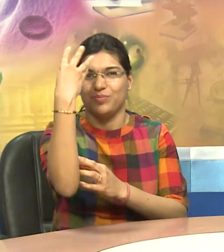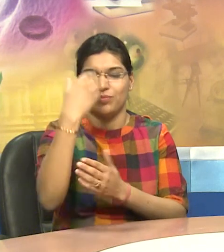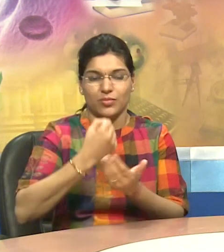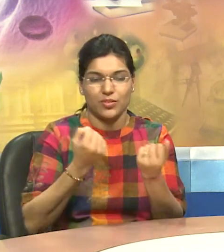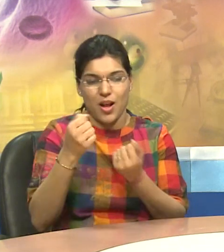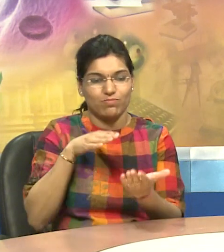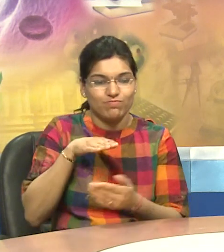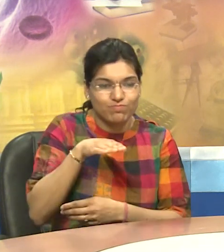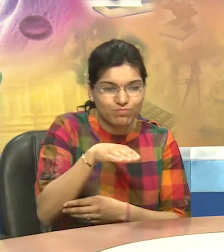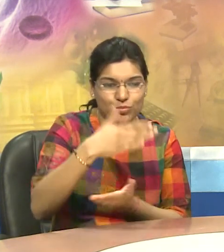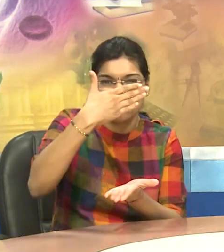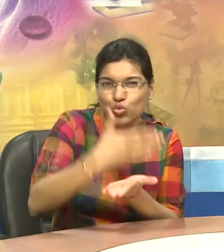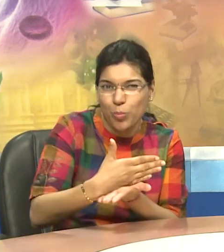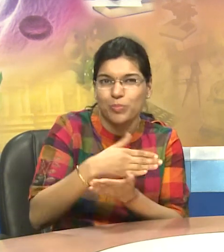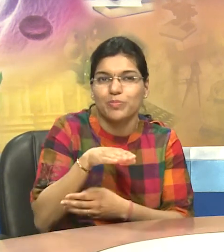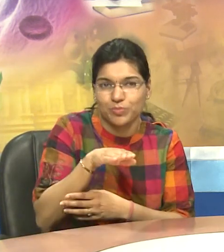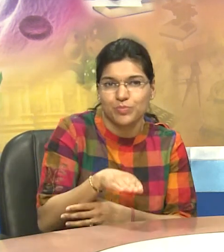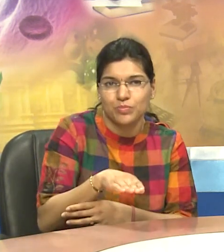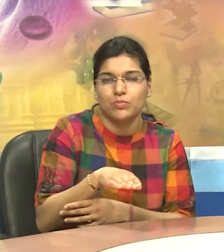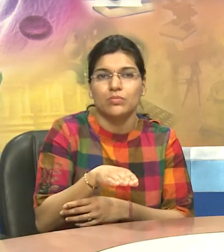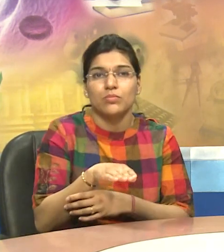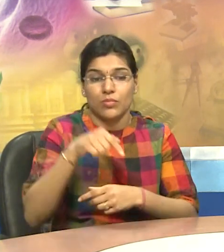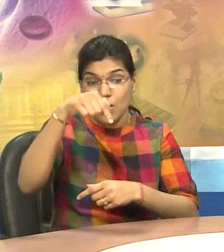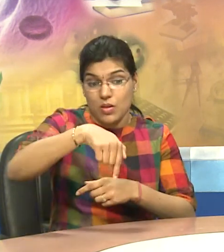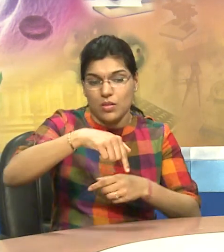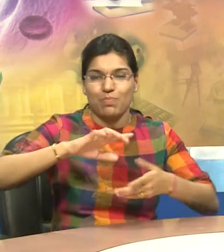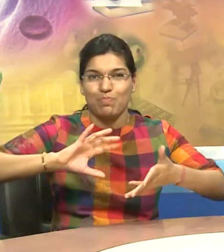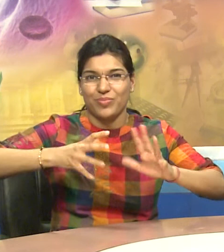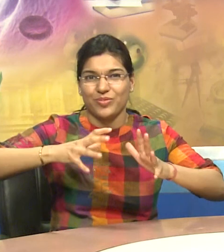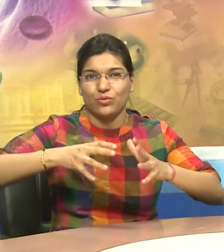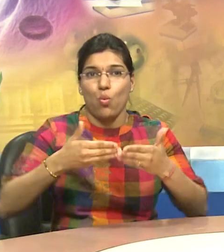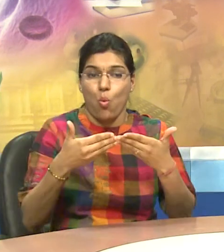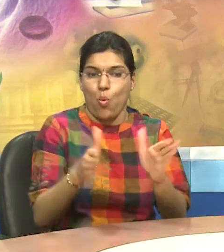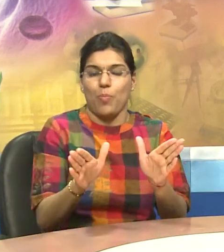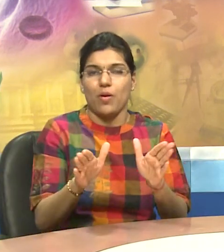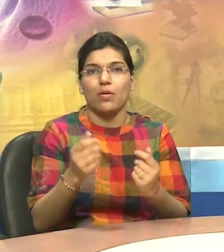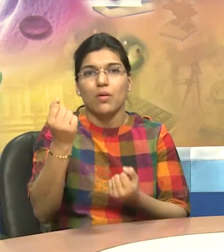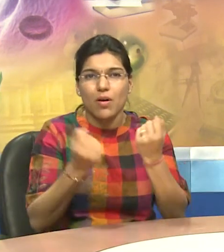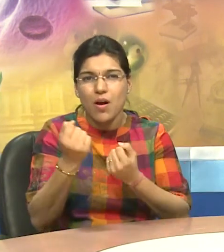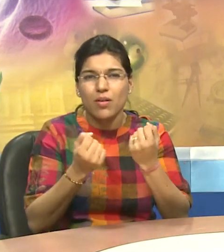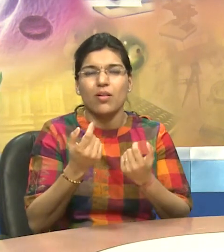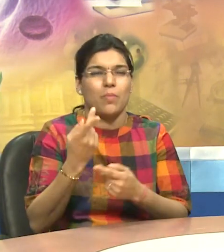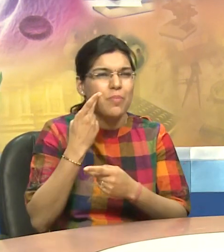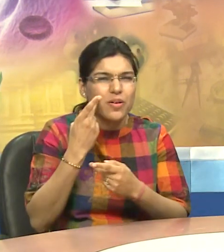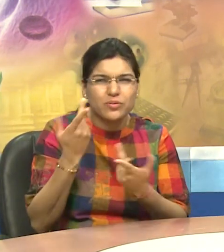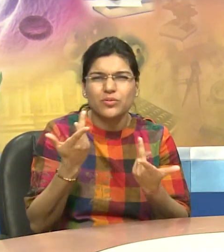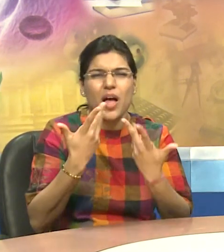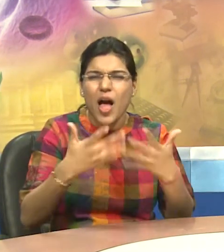when you are in red light and when the red light shows, you should stop your